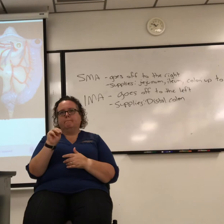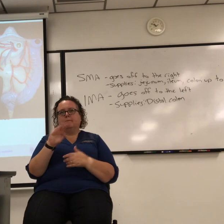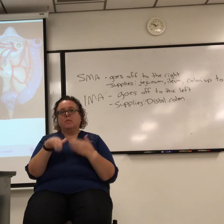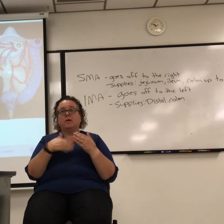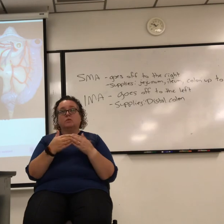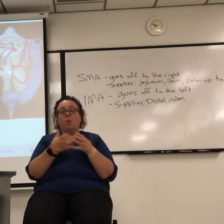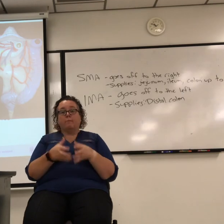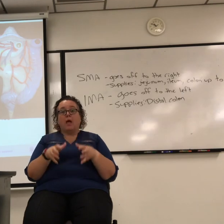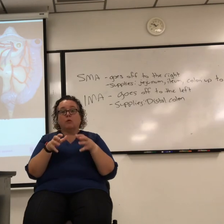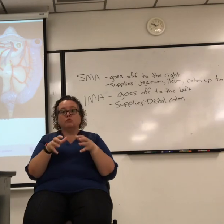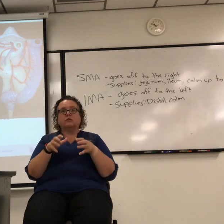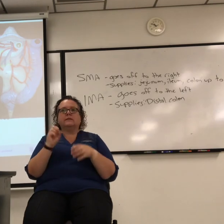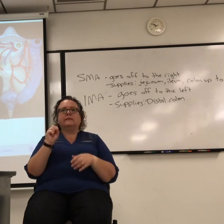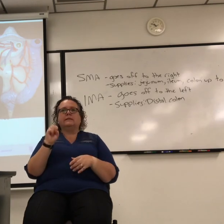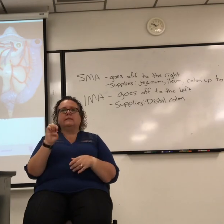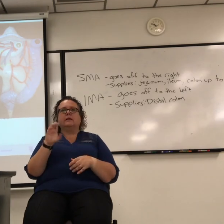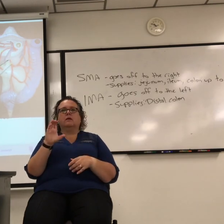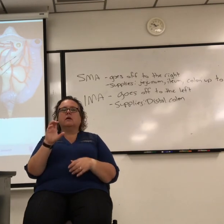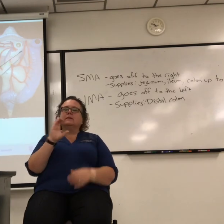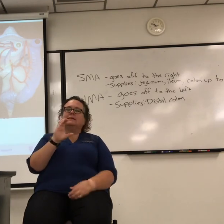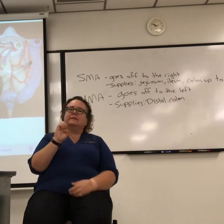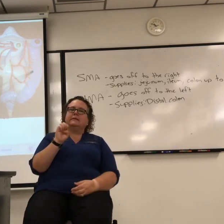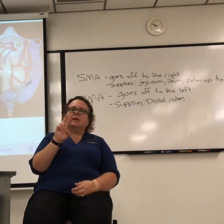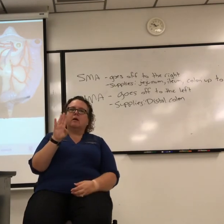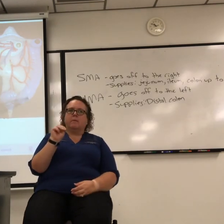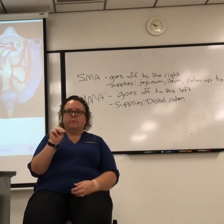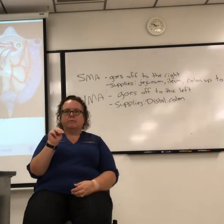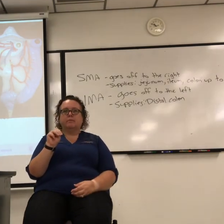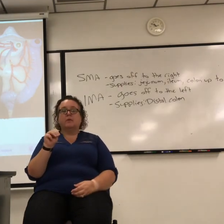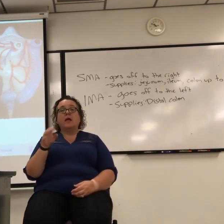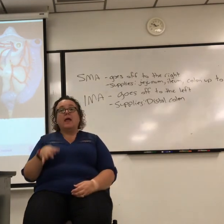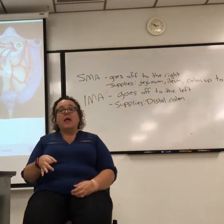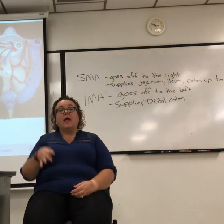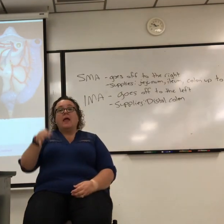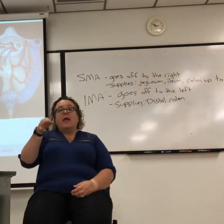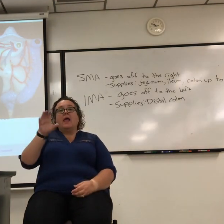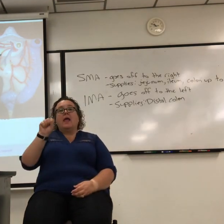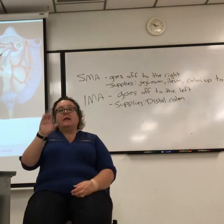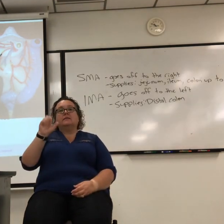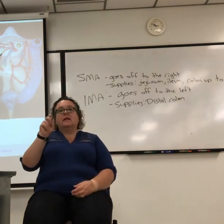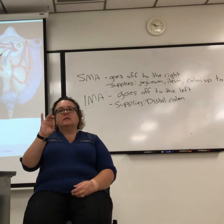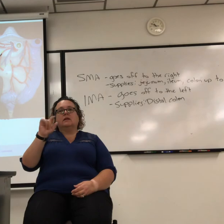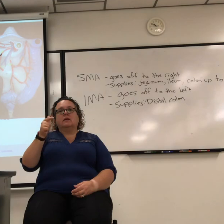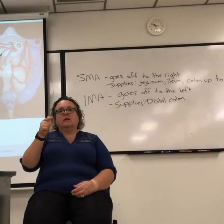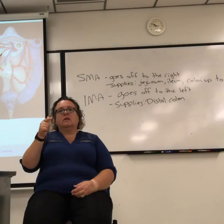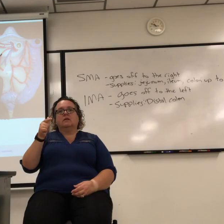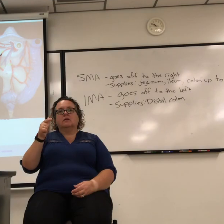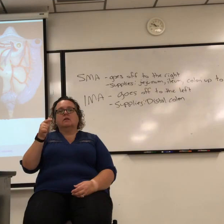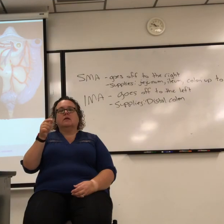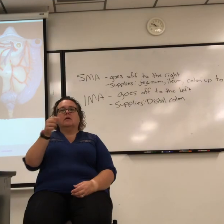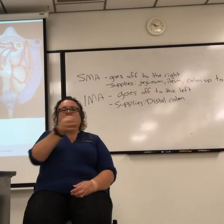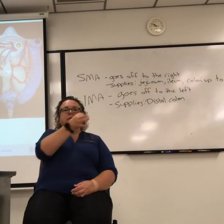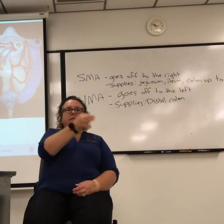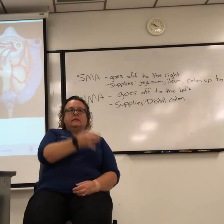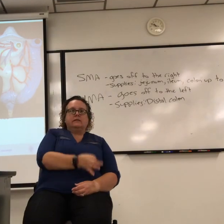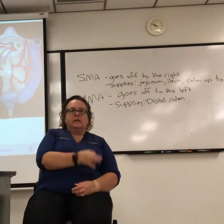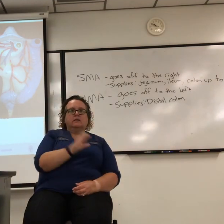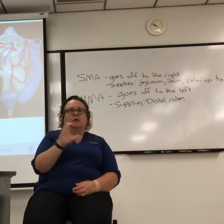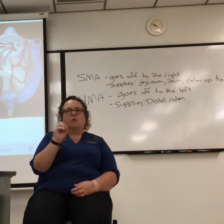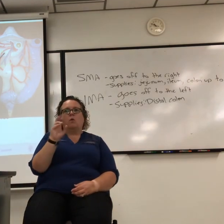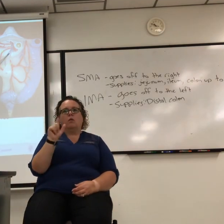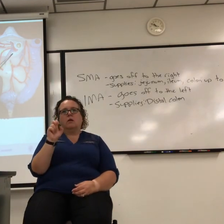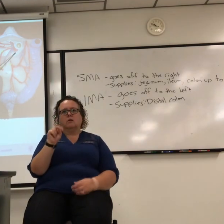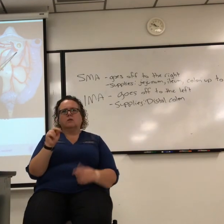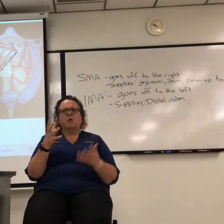pouch, cecum, ascending colon, descending colon. How do I know that's the superior mesenteric artery? What's this green